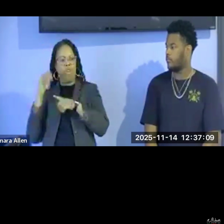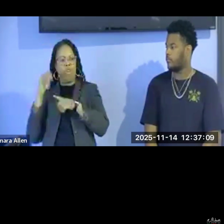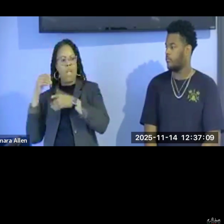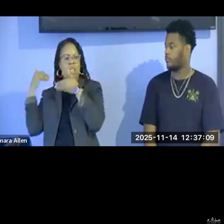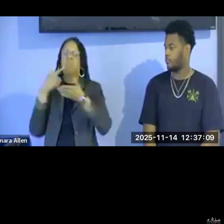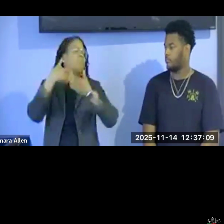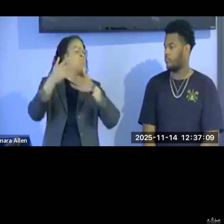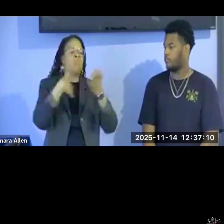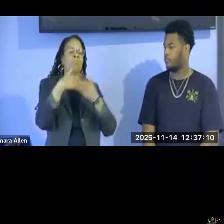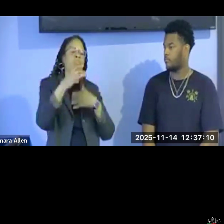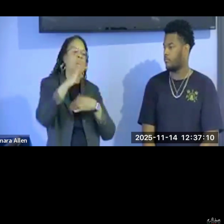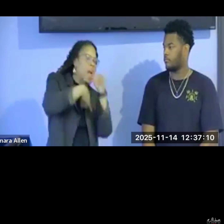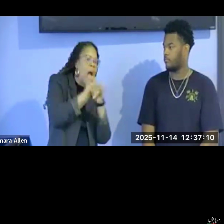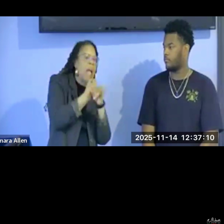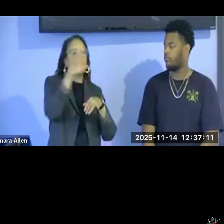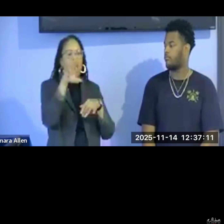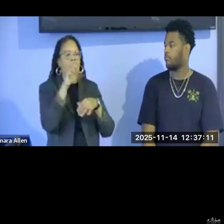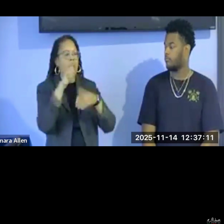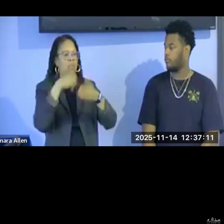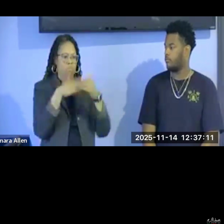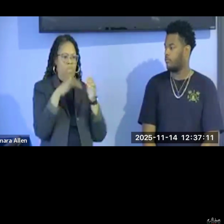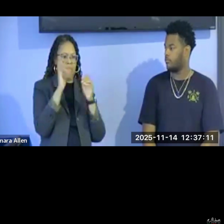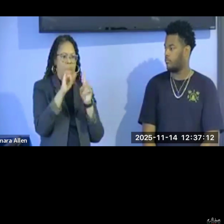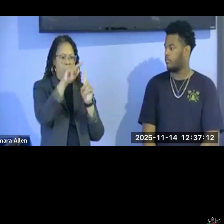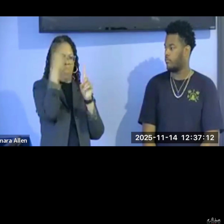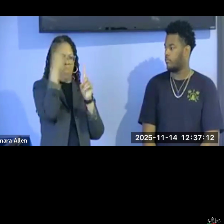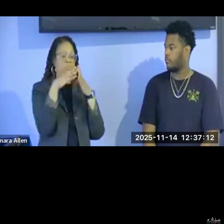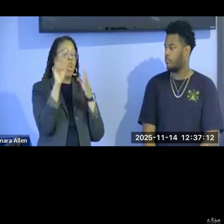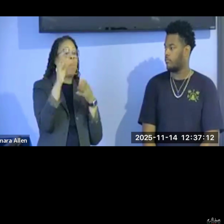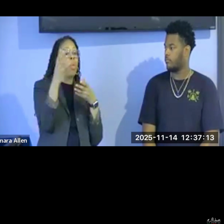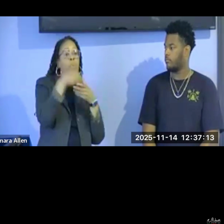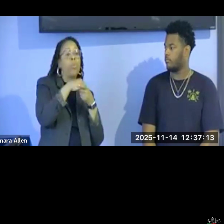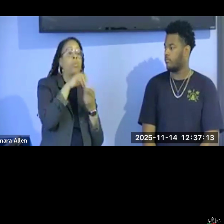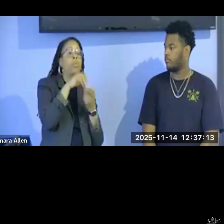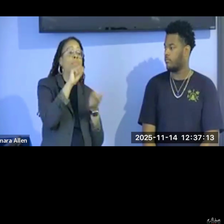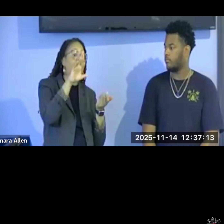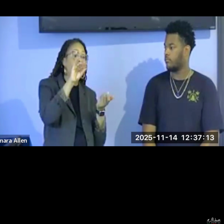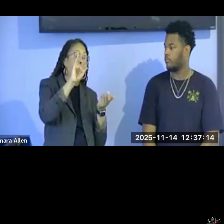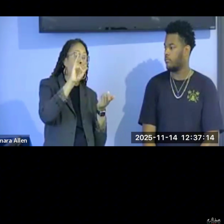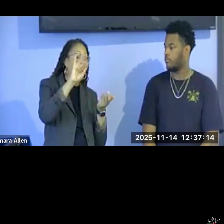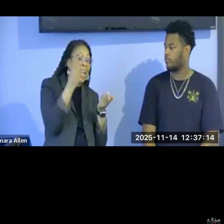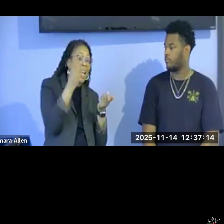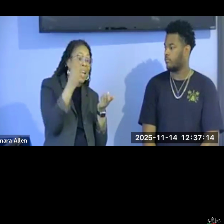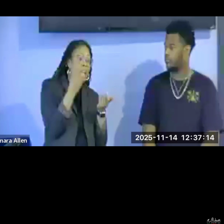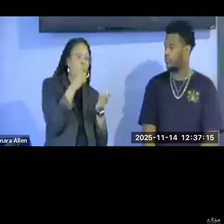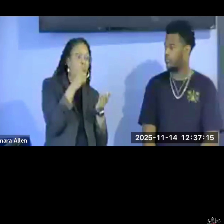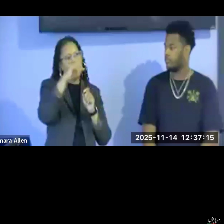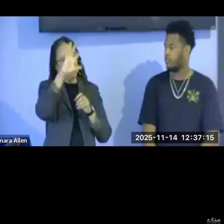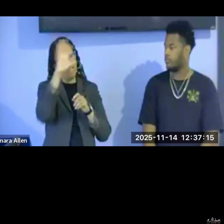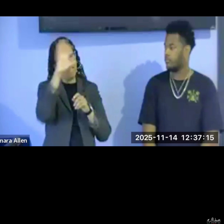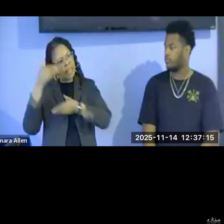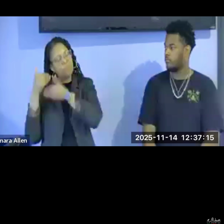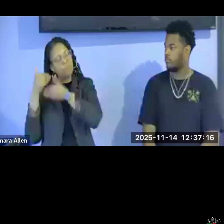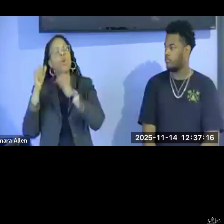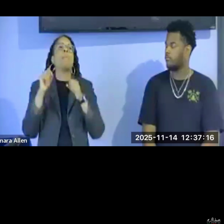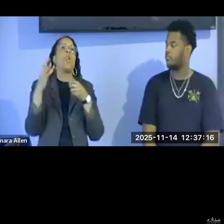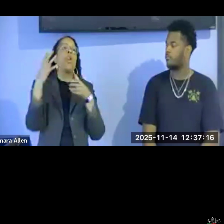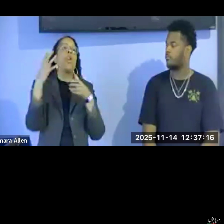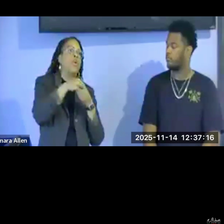Black, it's anyone that comes from an African descent, regardless of whether they are currently an